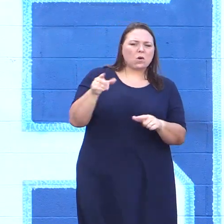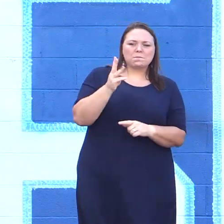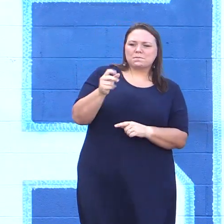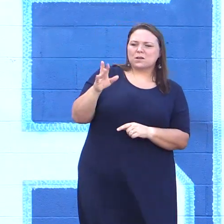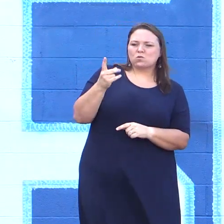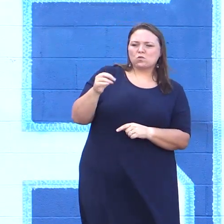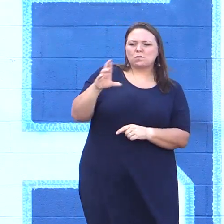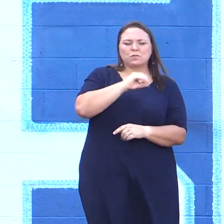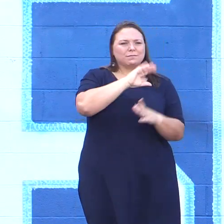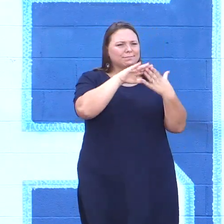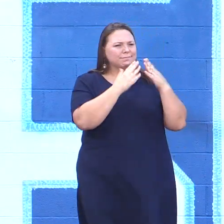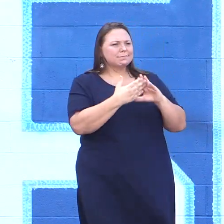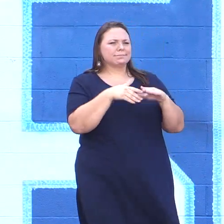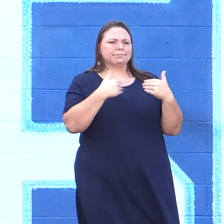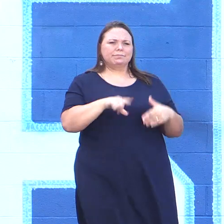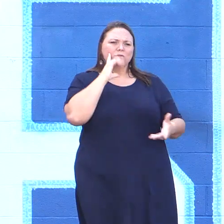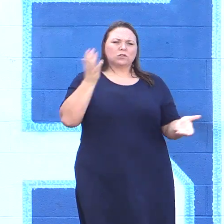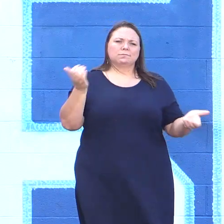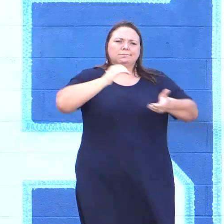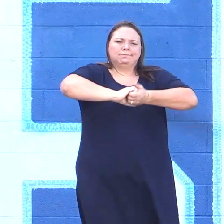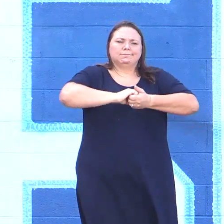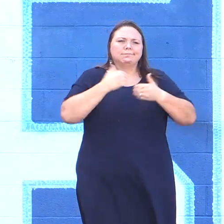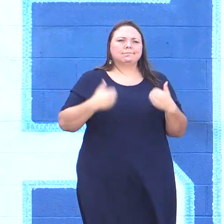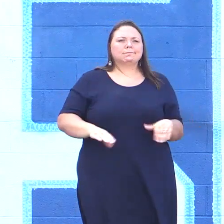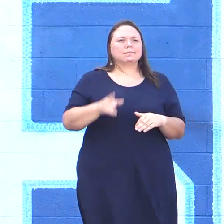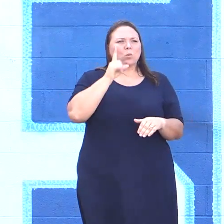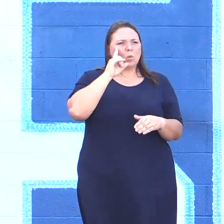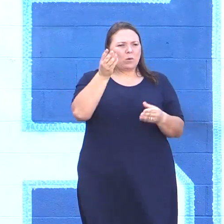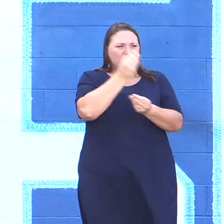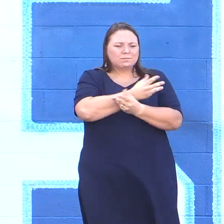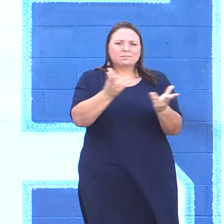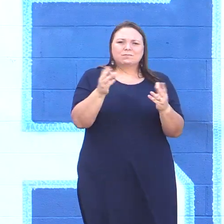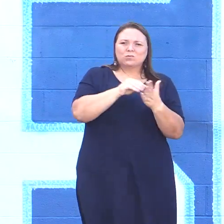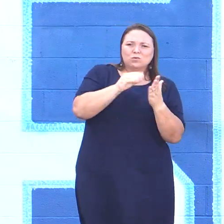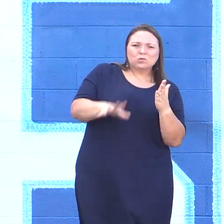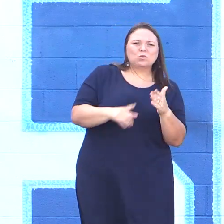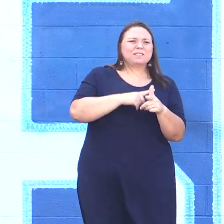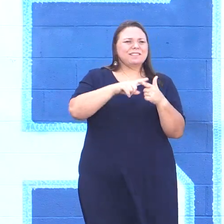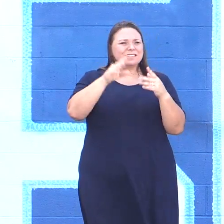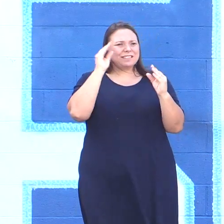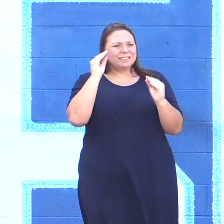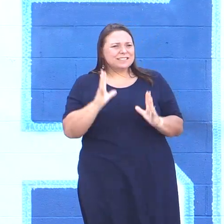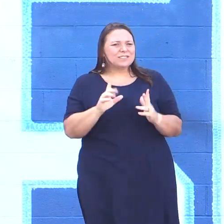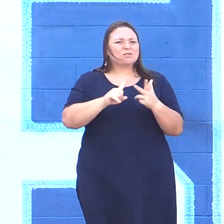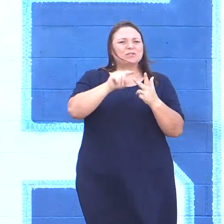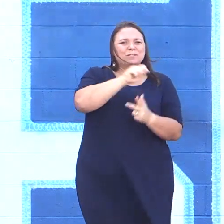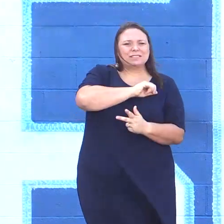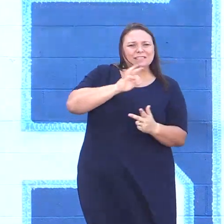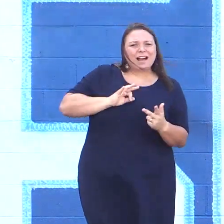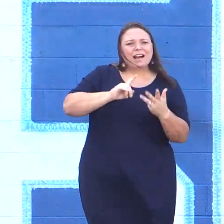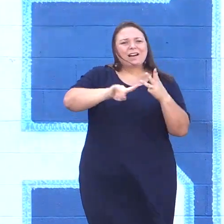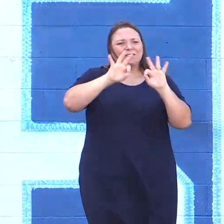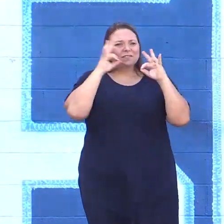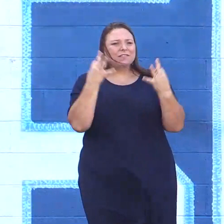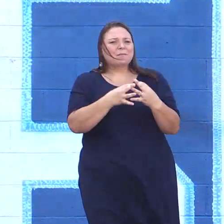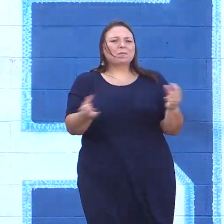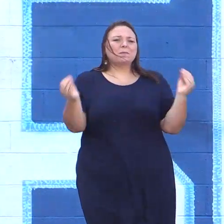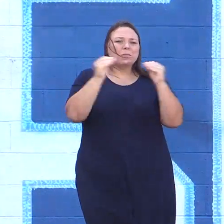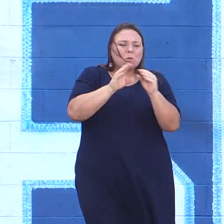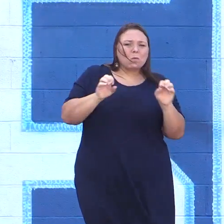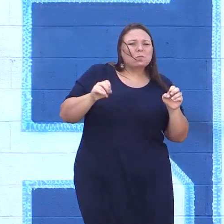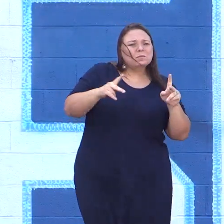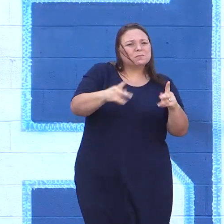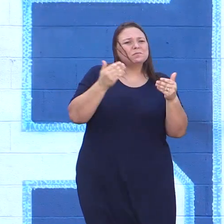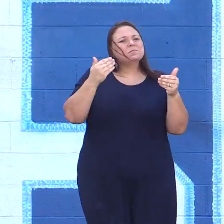and the city for this partnership. We will give our students, teachers, staff, and families more time and more opportunities to